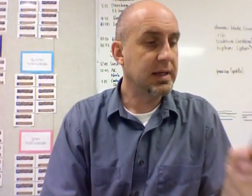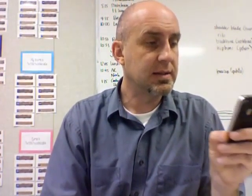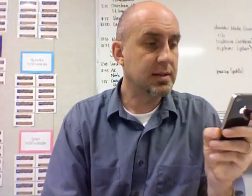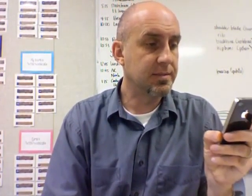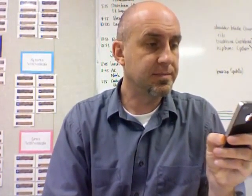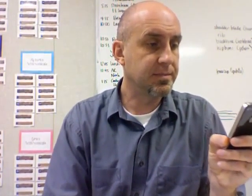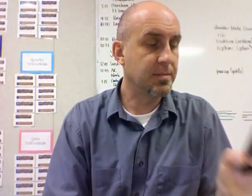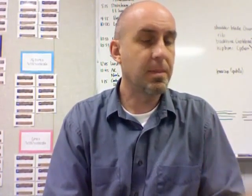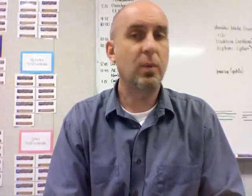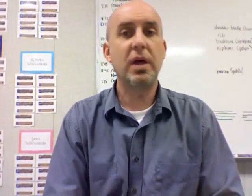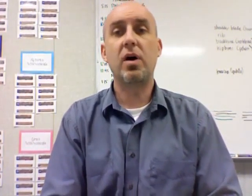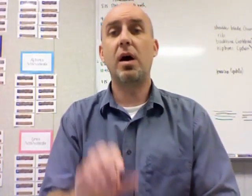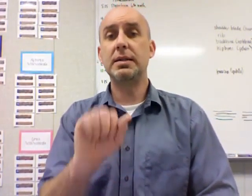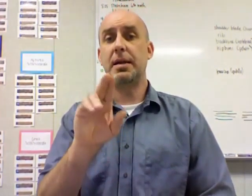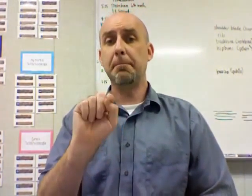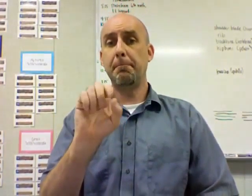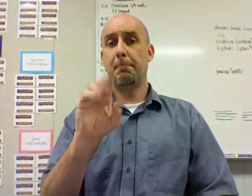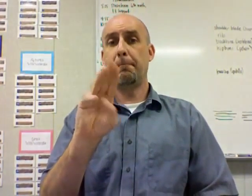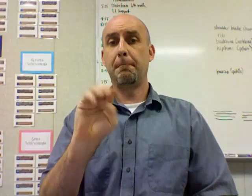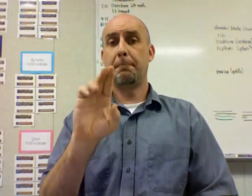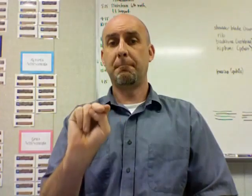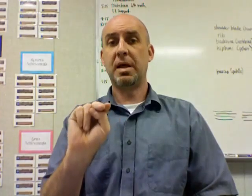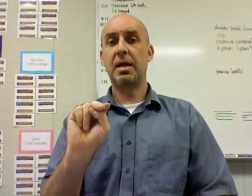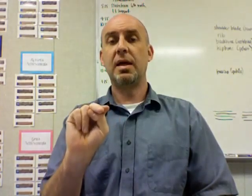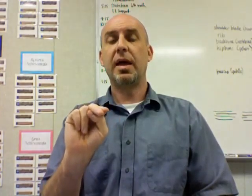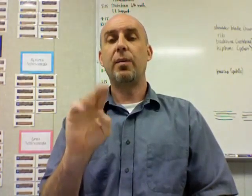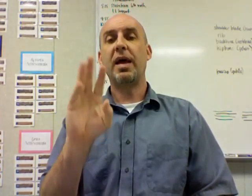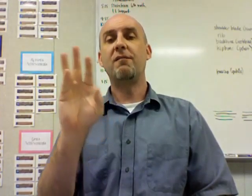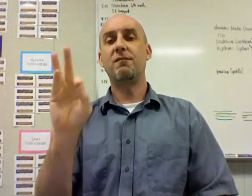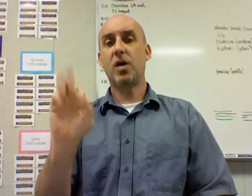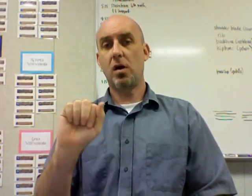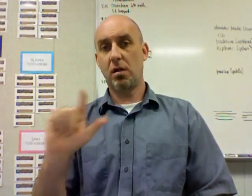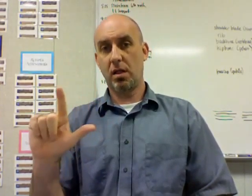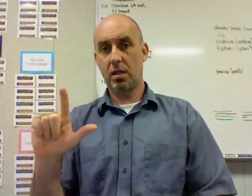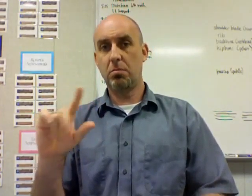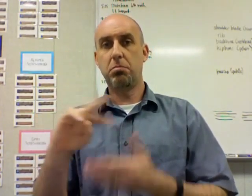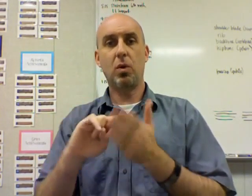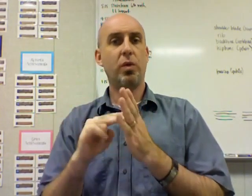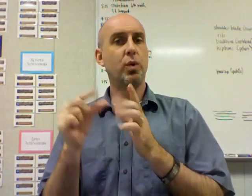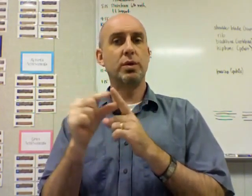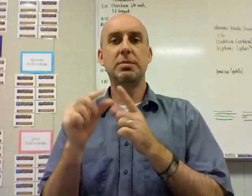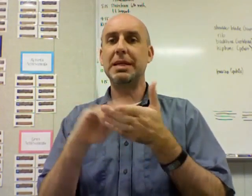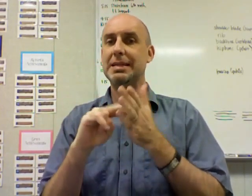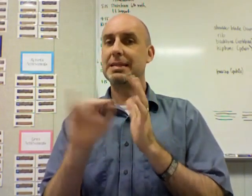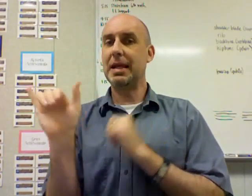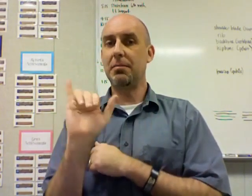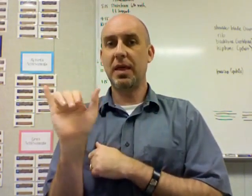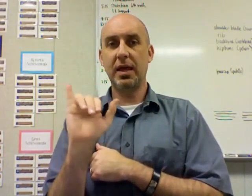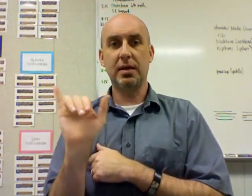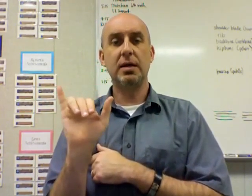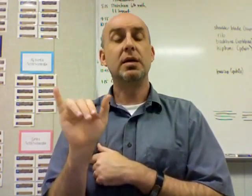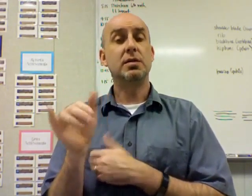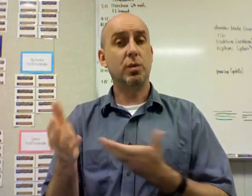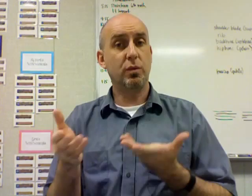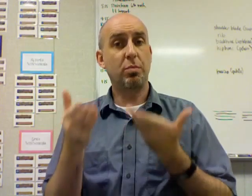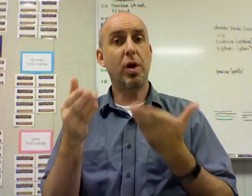next. We have autumn, and we have fall. Both words mean the same thing, so we will prompt